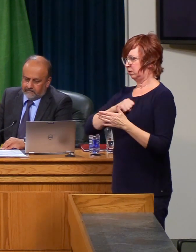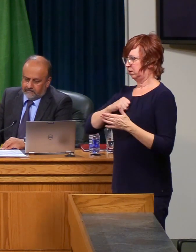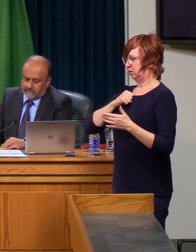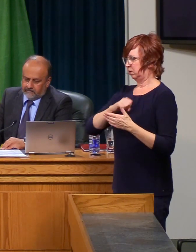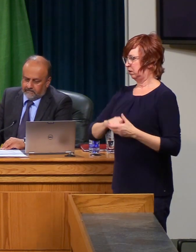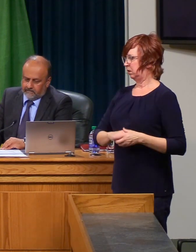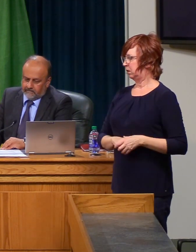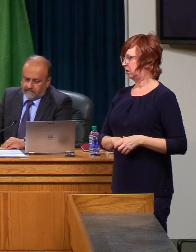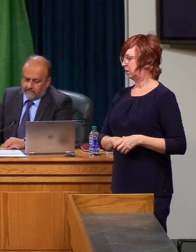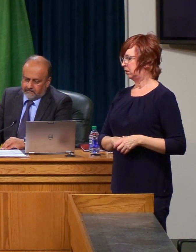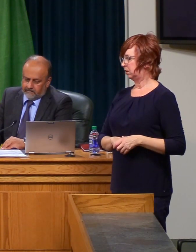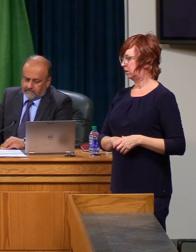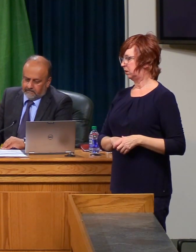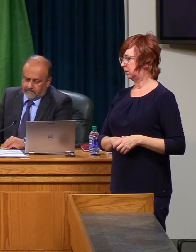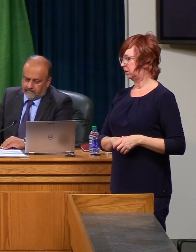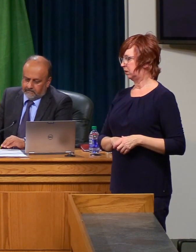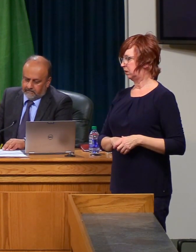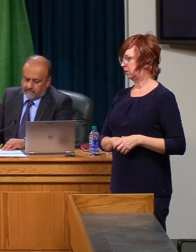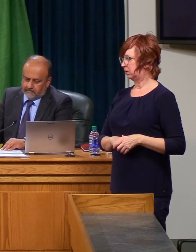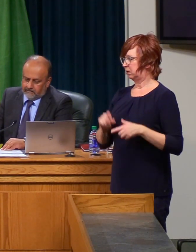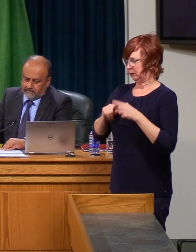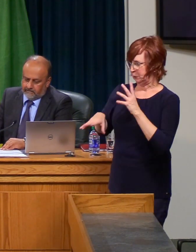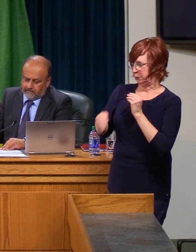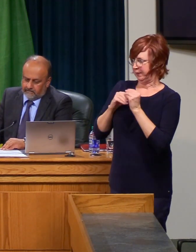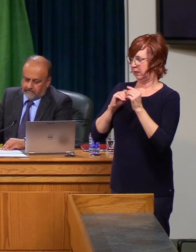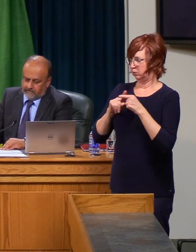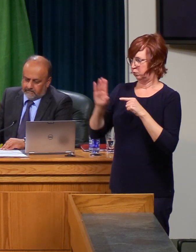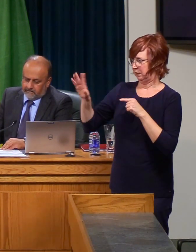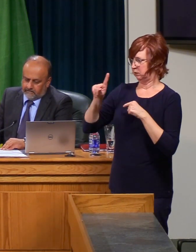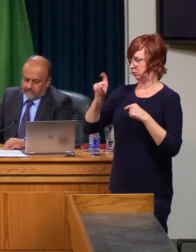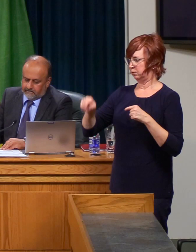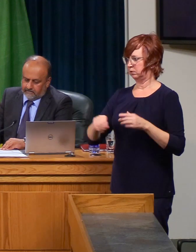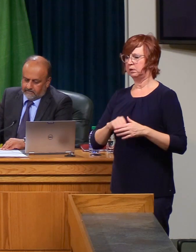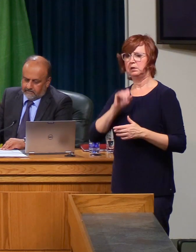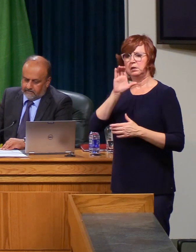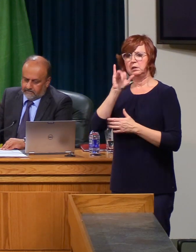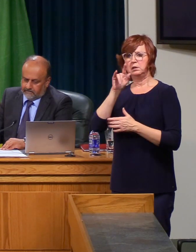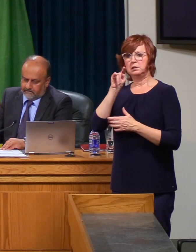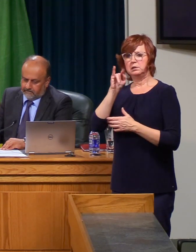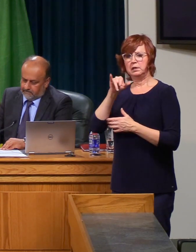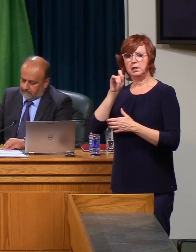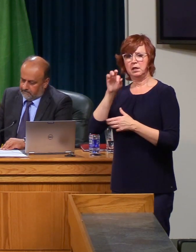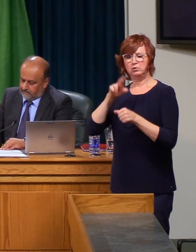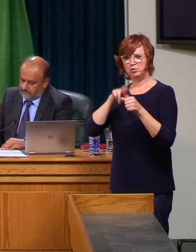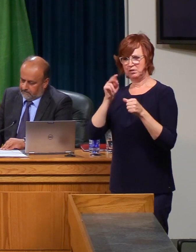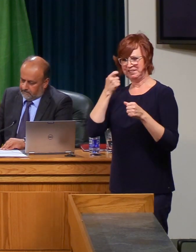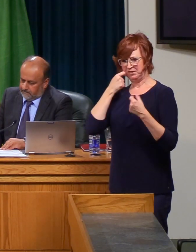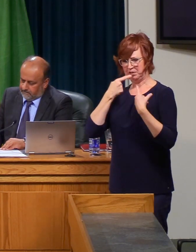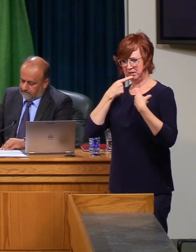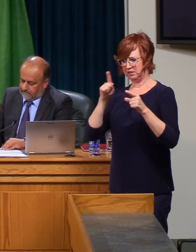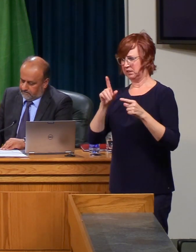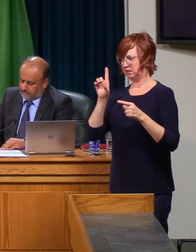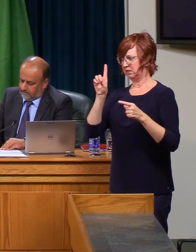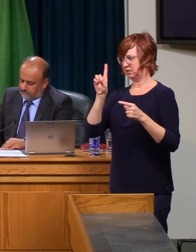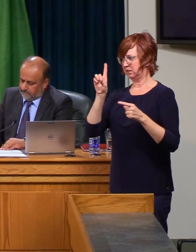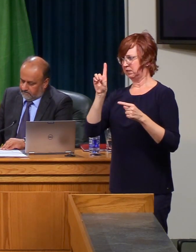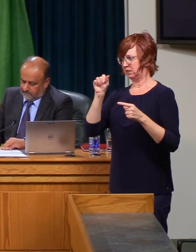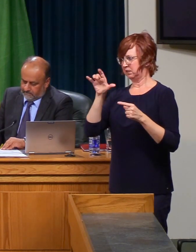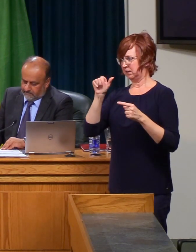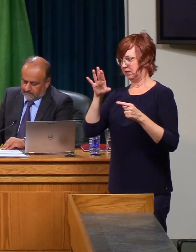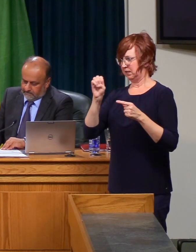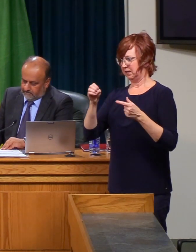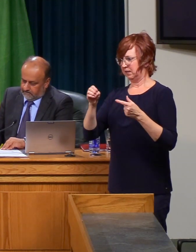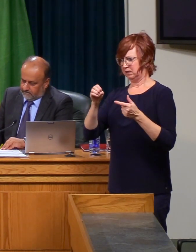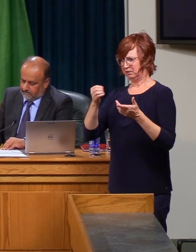Adriana? Yeah, thanks. Well, on that note, the city of Regina announced the closure of all daycare centers.